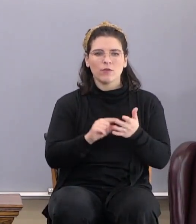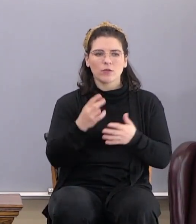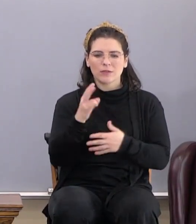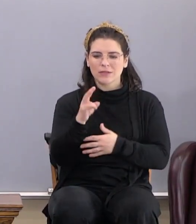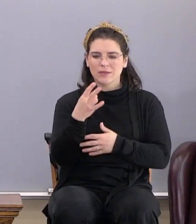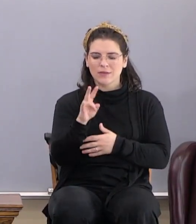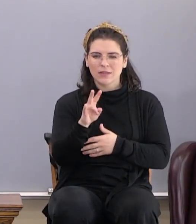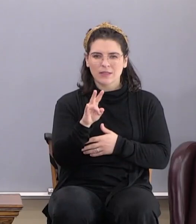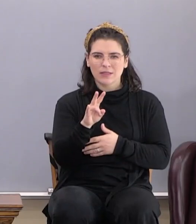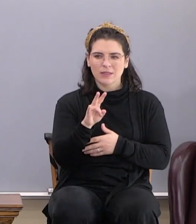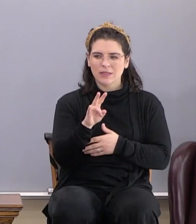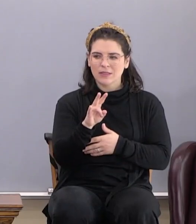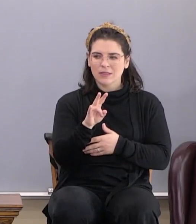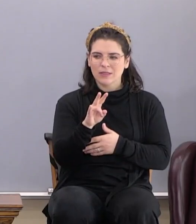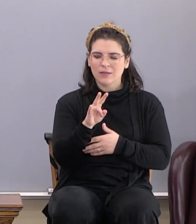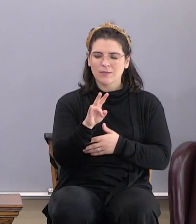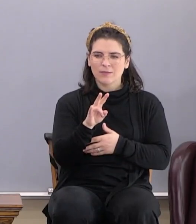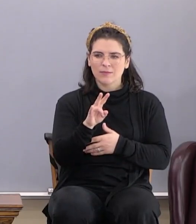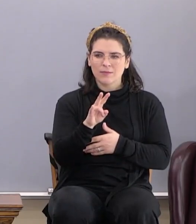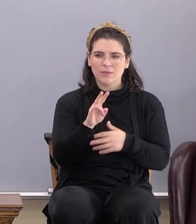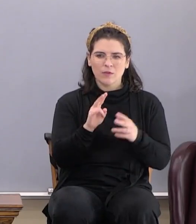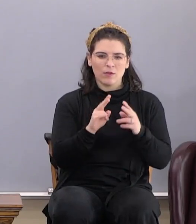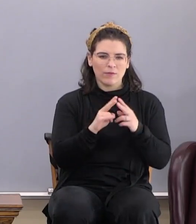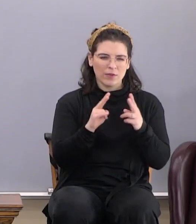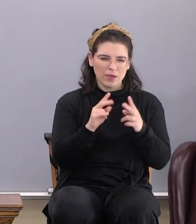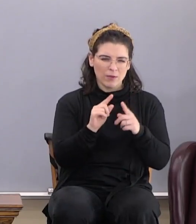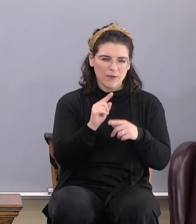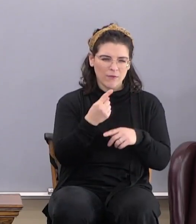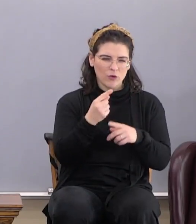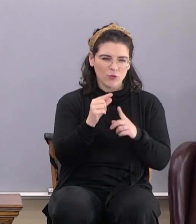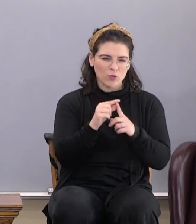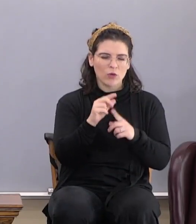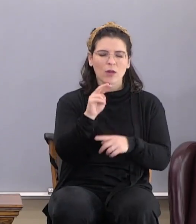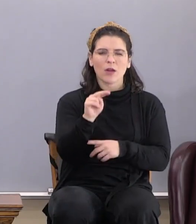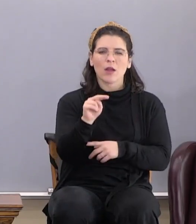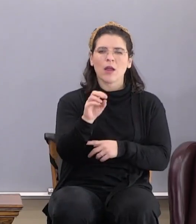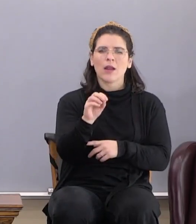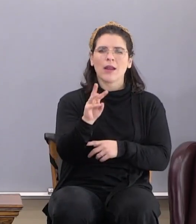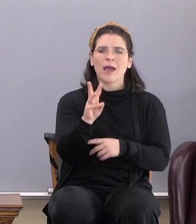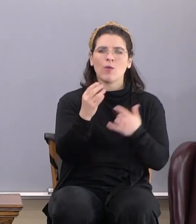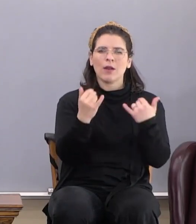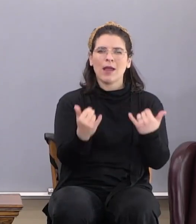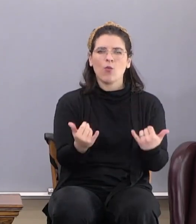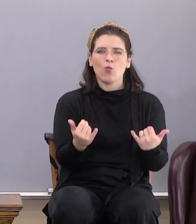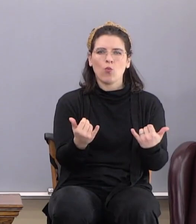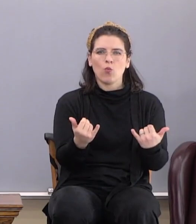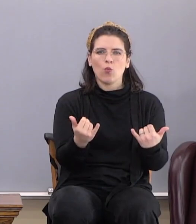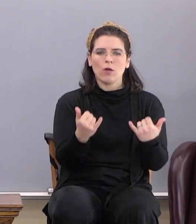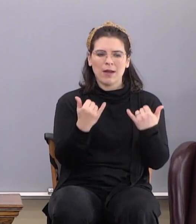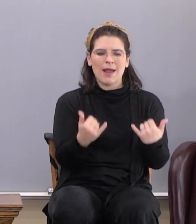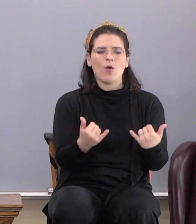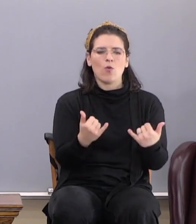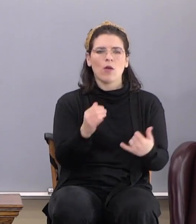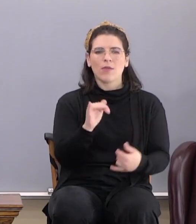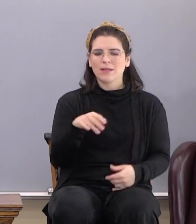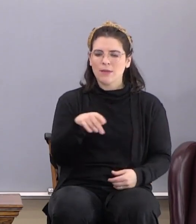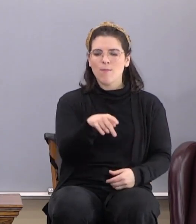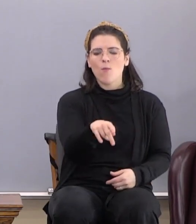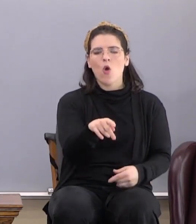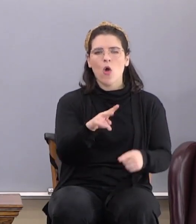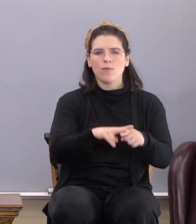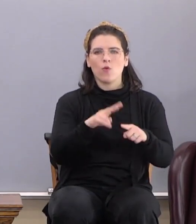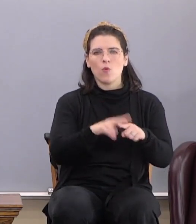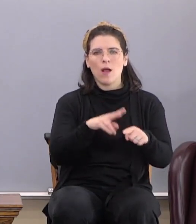Notice verse 17, the very first word, now. That's a Paulism. When you read